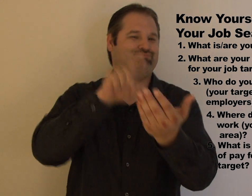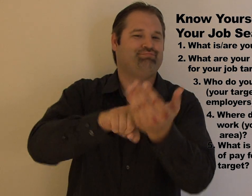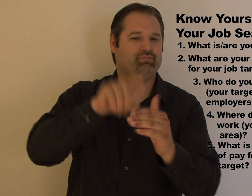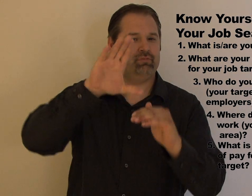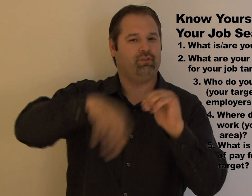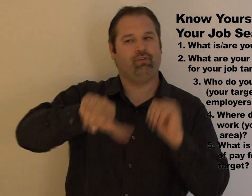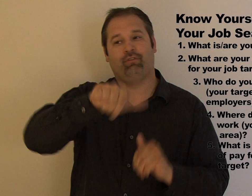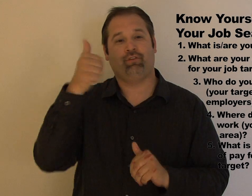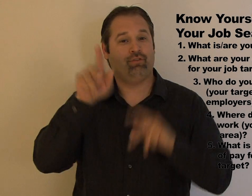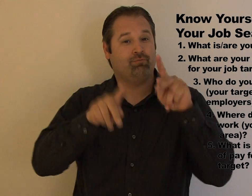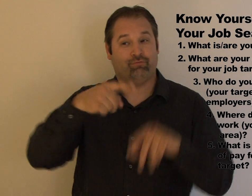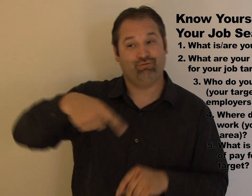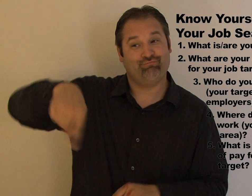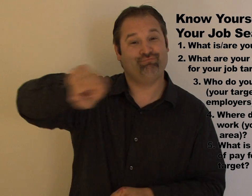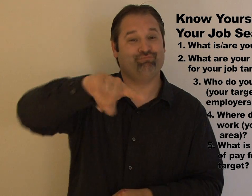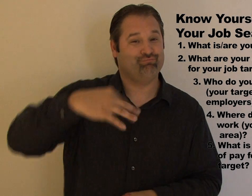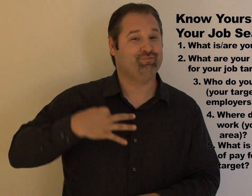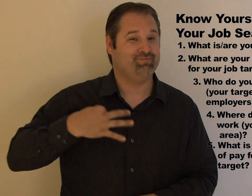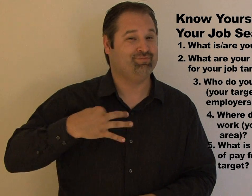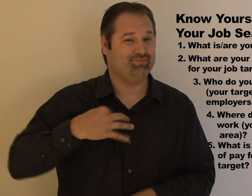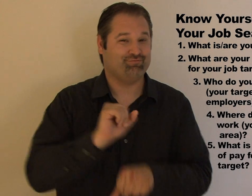amongst the applicants.